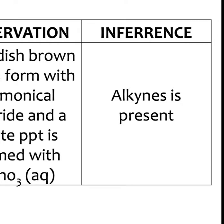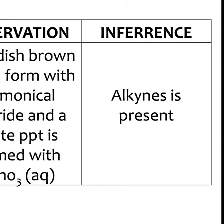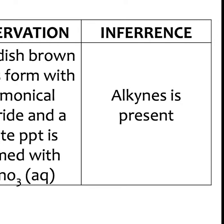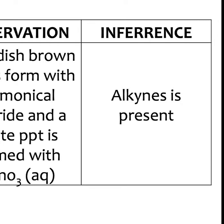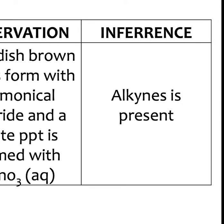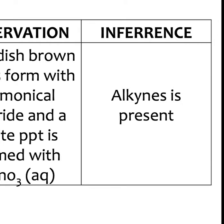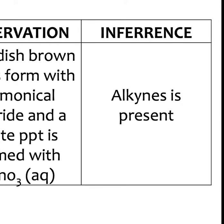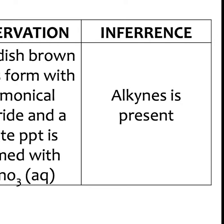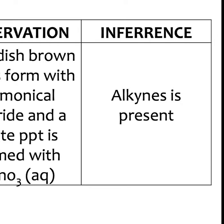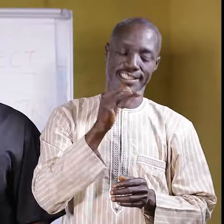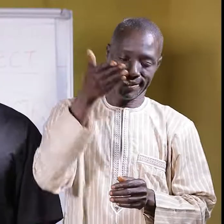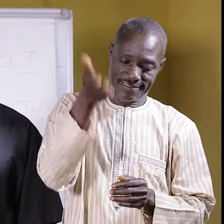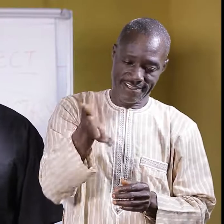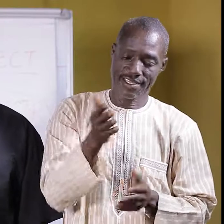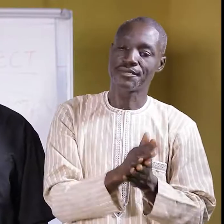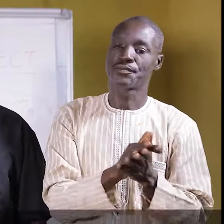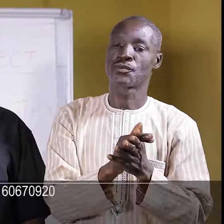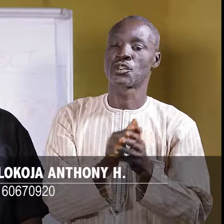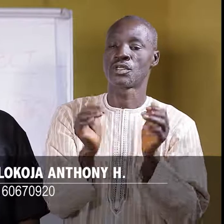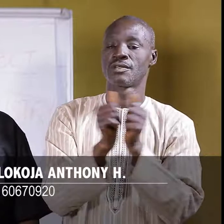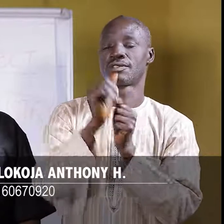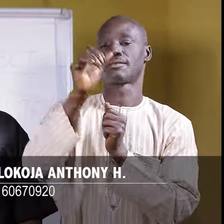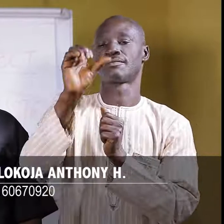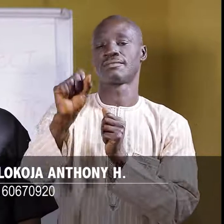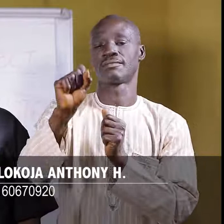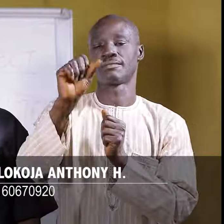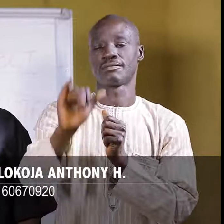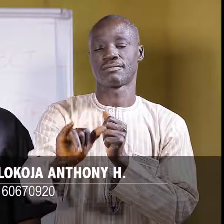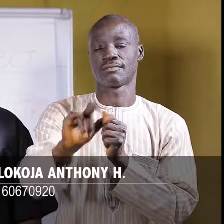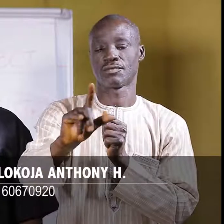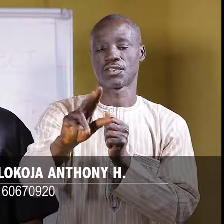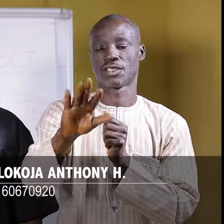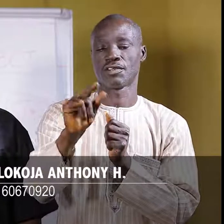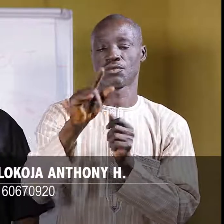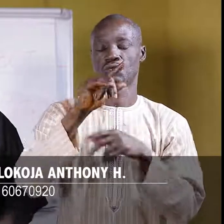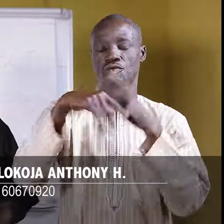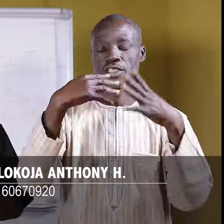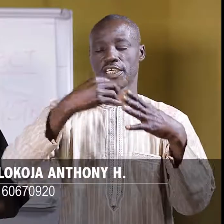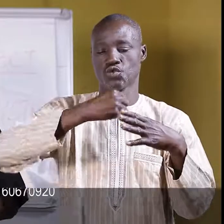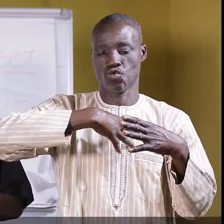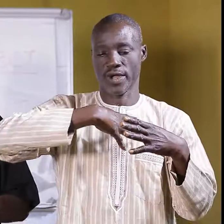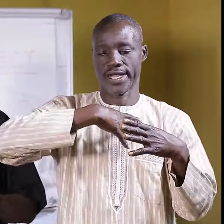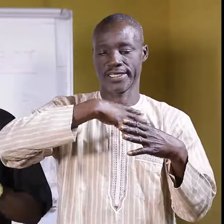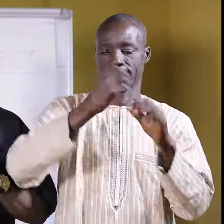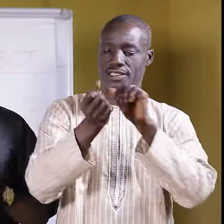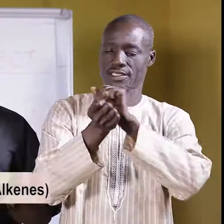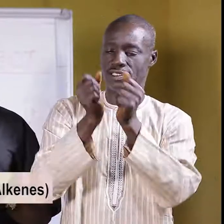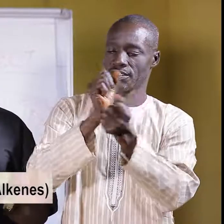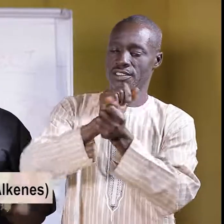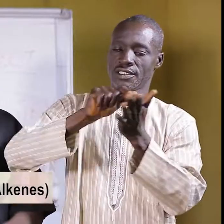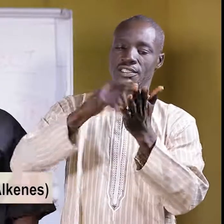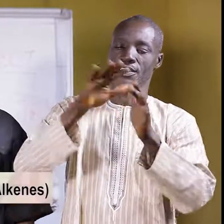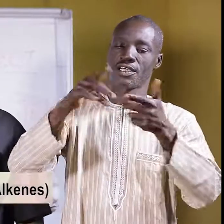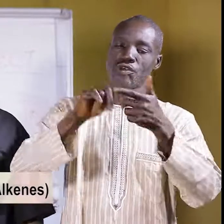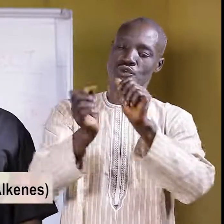alkyne is present. With silver nitrate, you are going to get a white precipitate. So this is how to